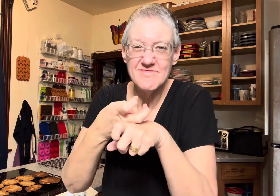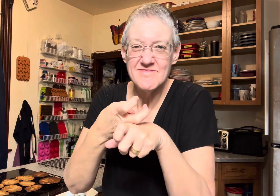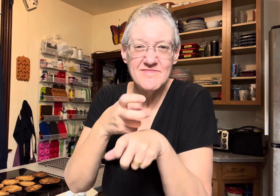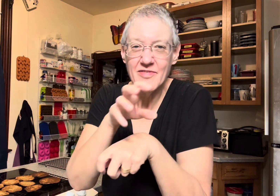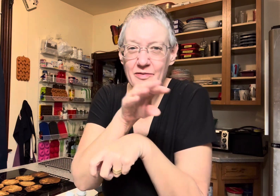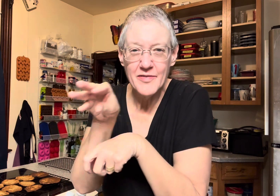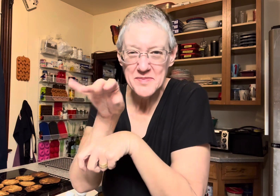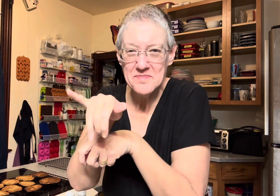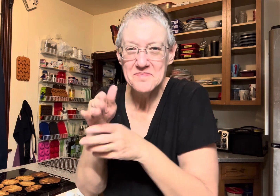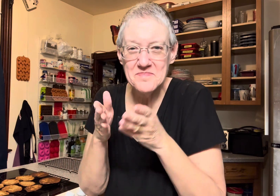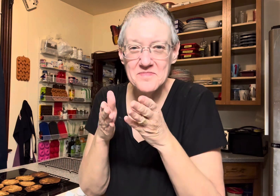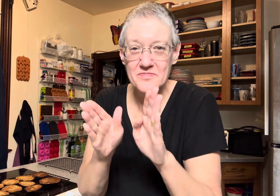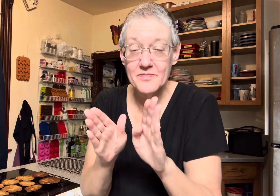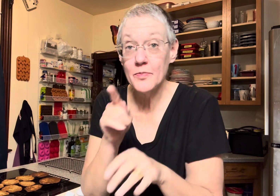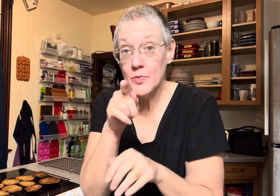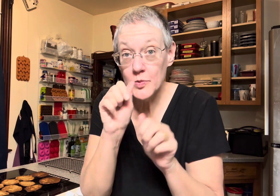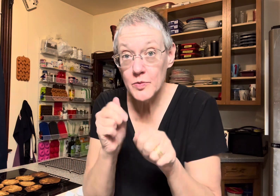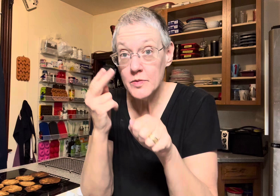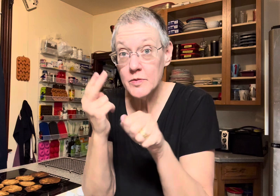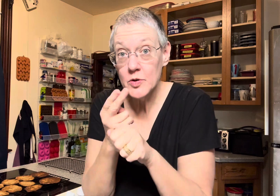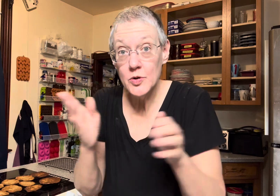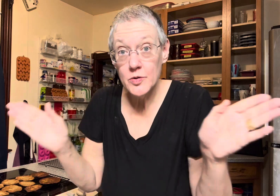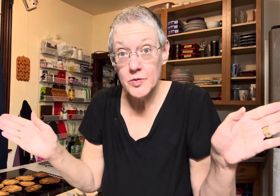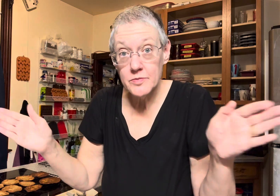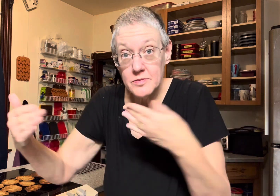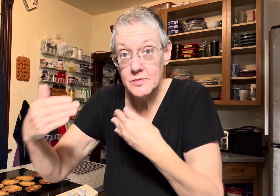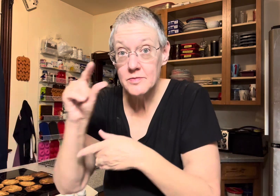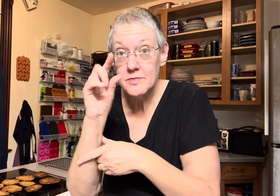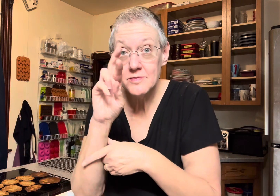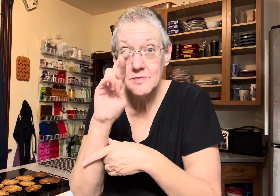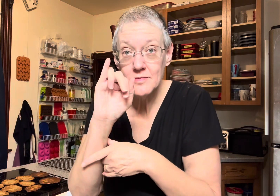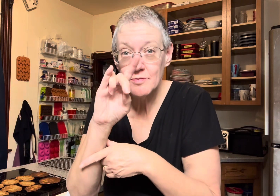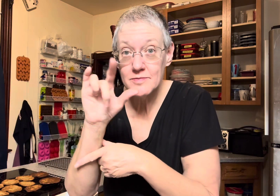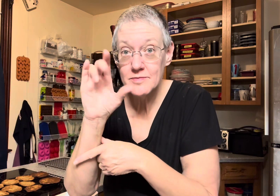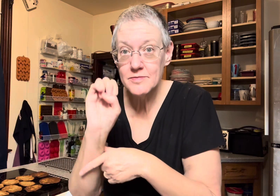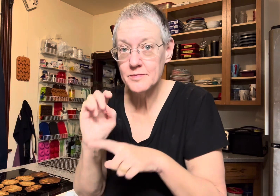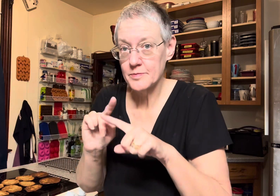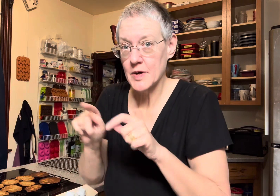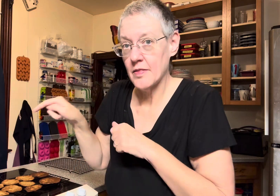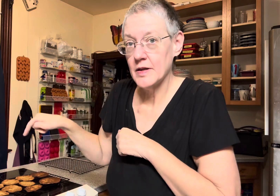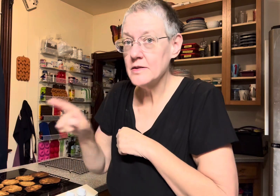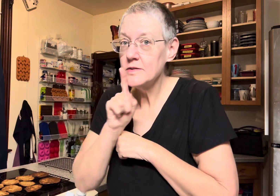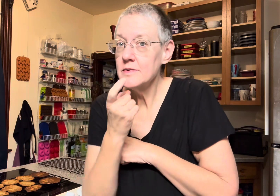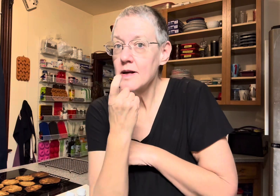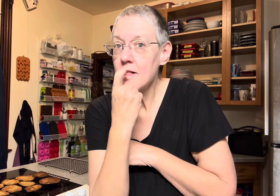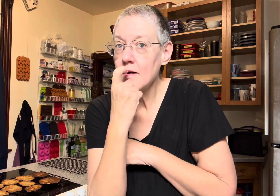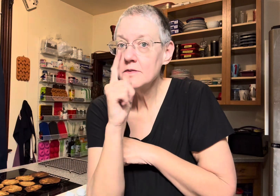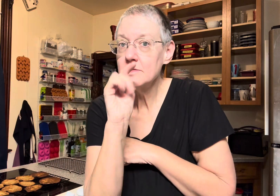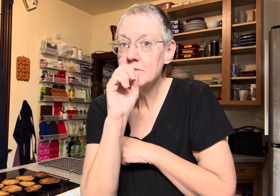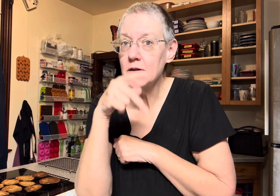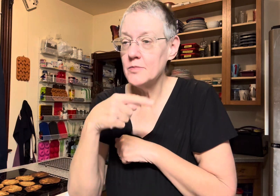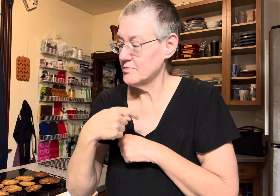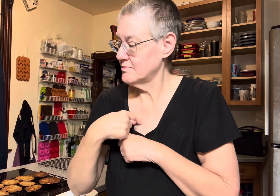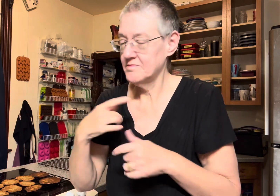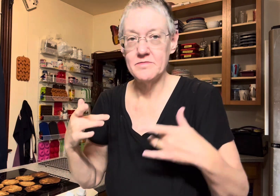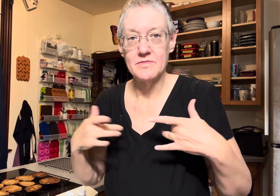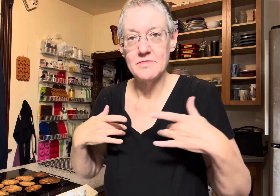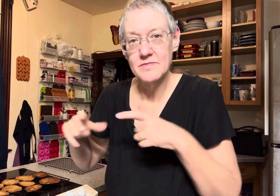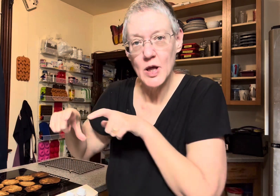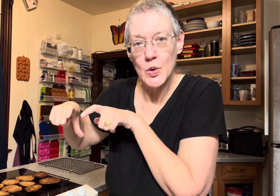but that's too hard to do while filming. You could use a griddle, but this is a glass top stove, and